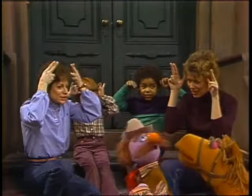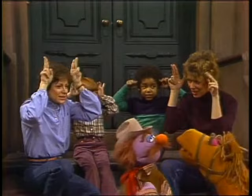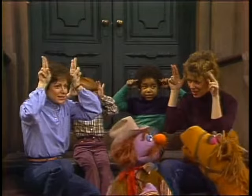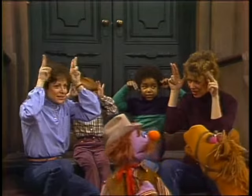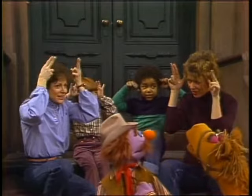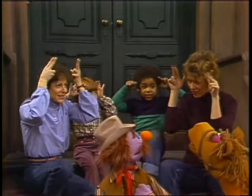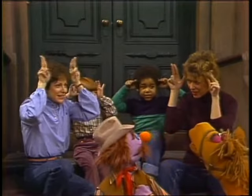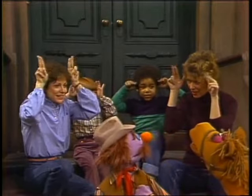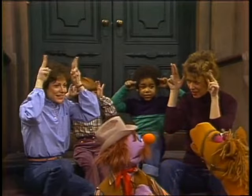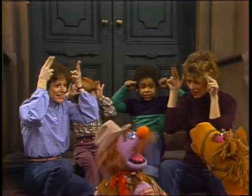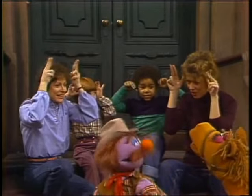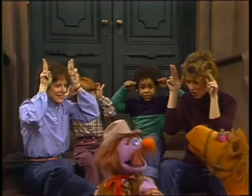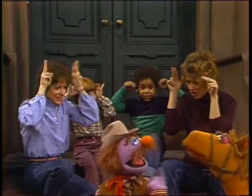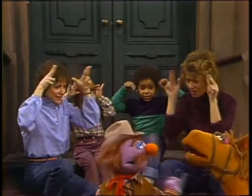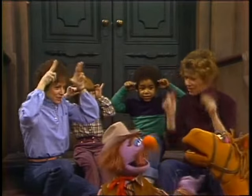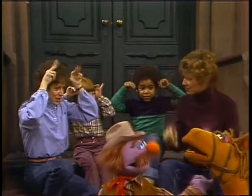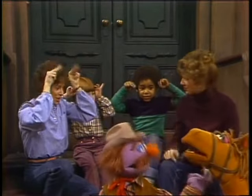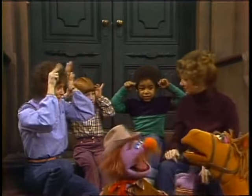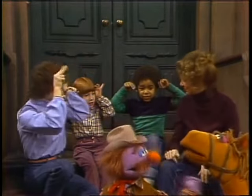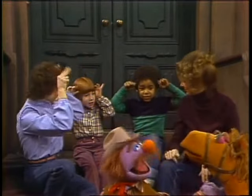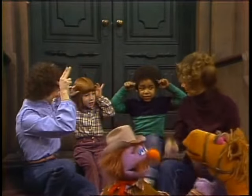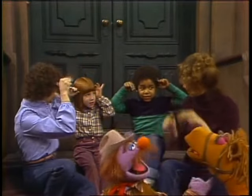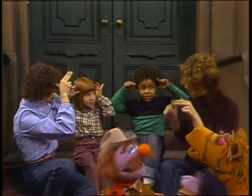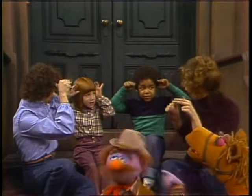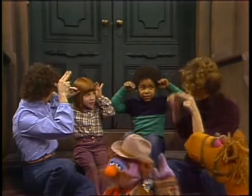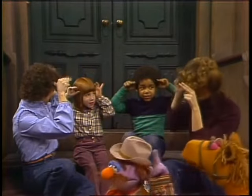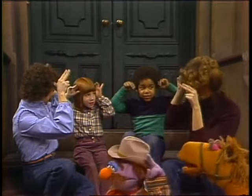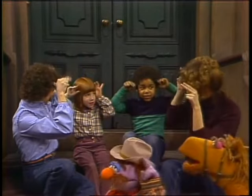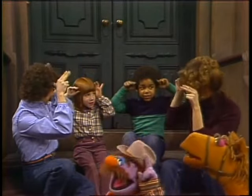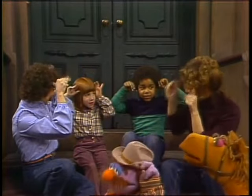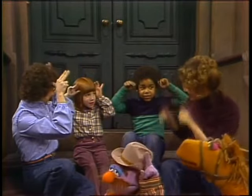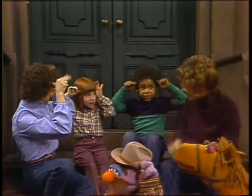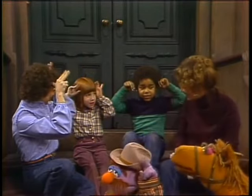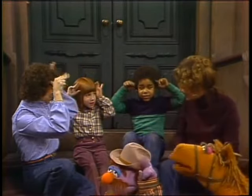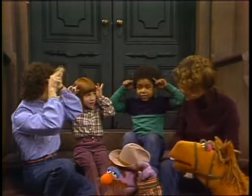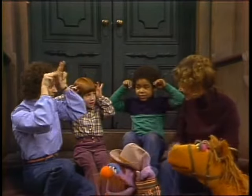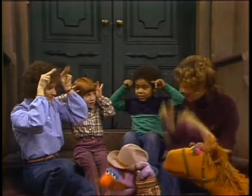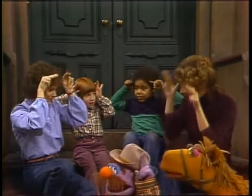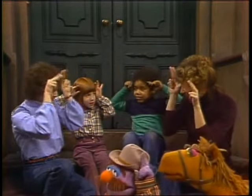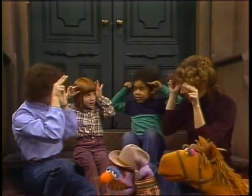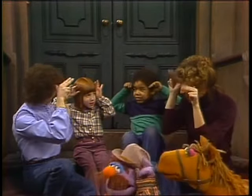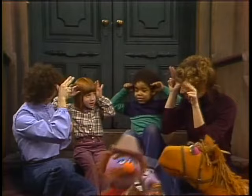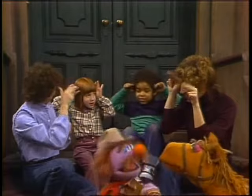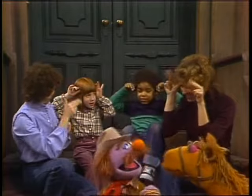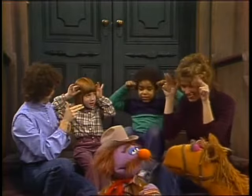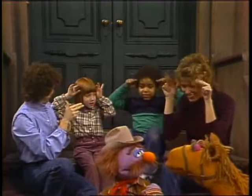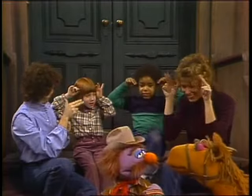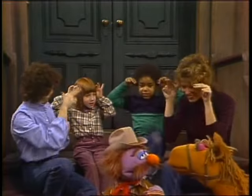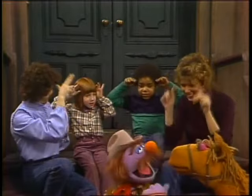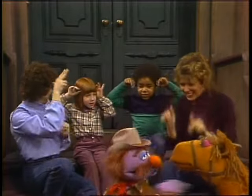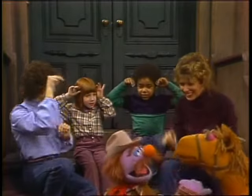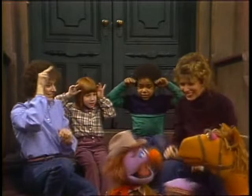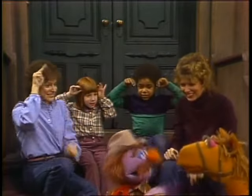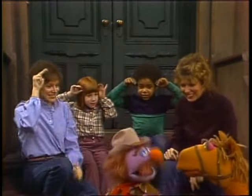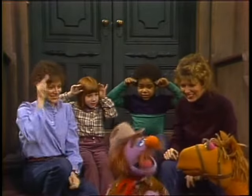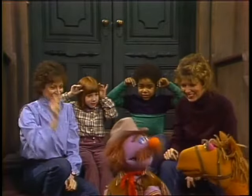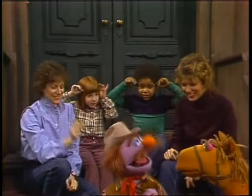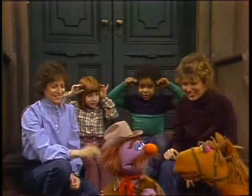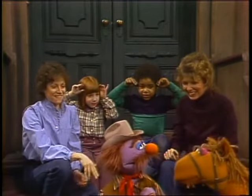you know? Yeah, you see that? Yeah. Horse. Nee. Yeah. Go ahead, Buster, you do it.